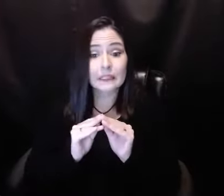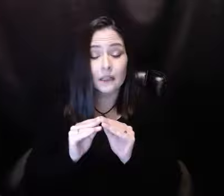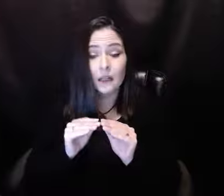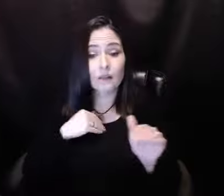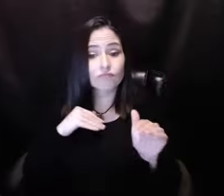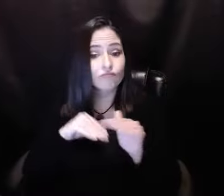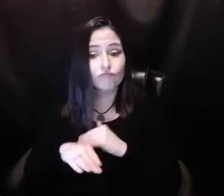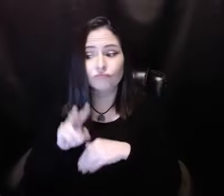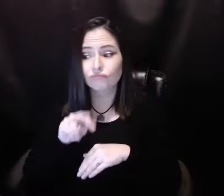The first meeting,